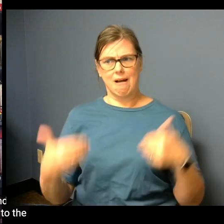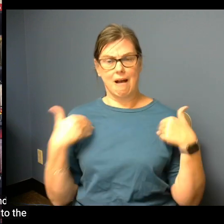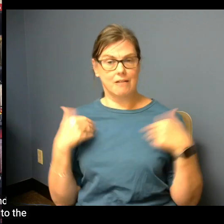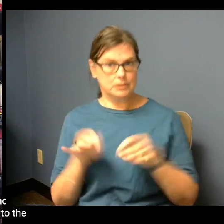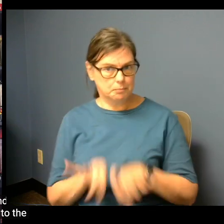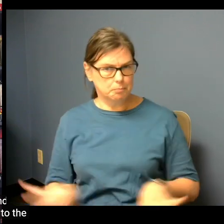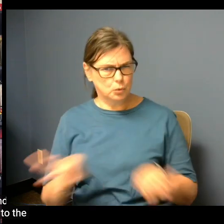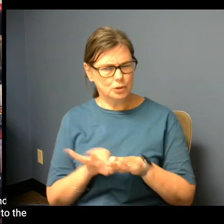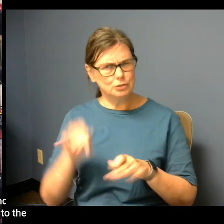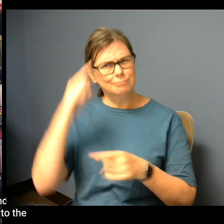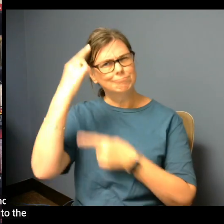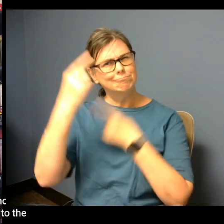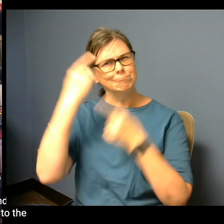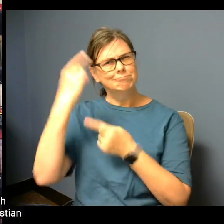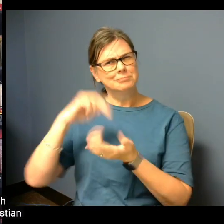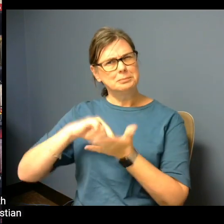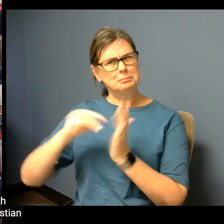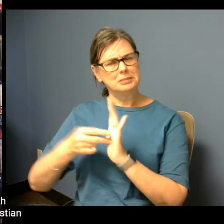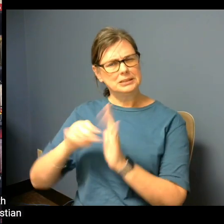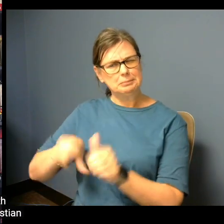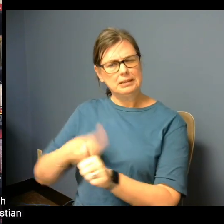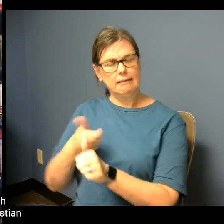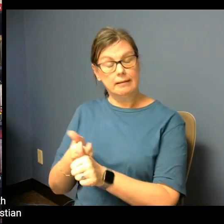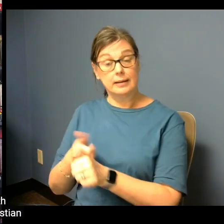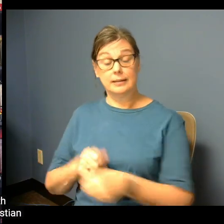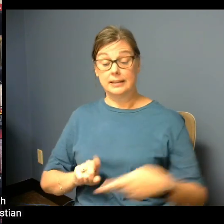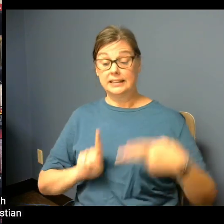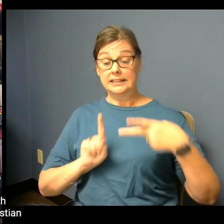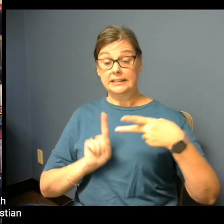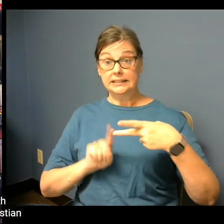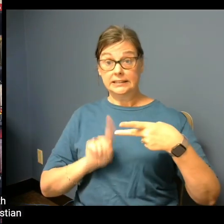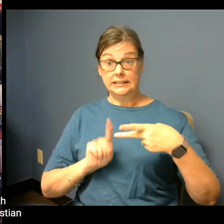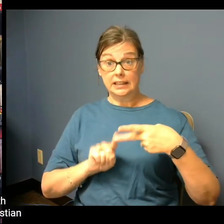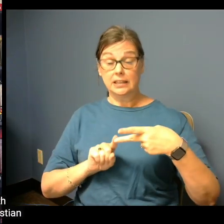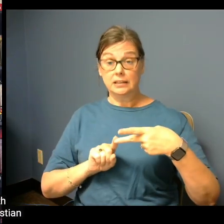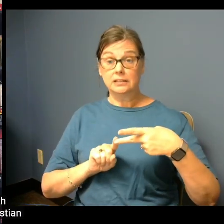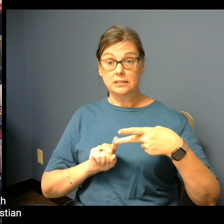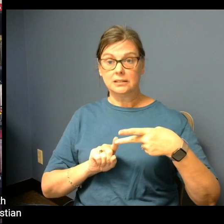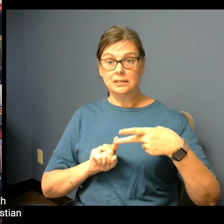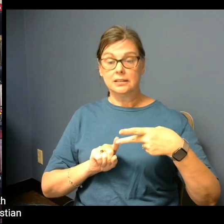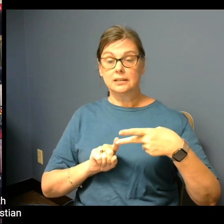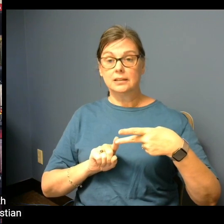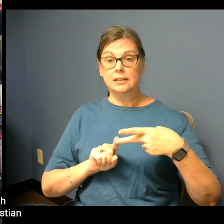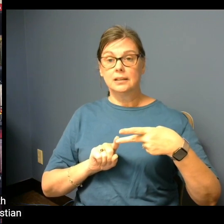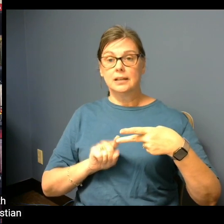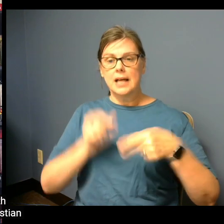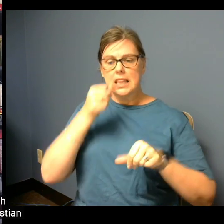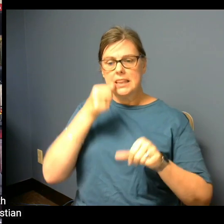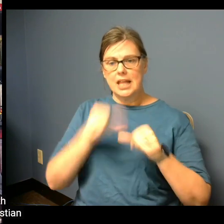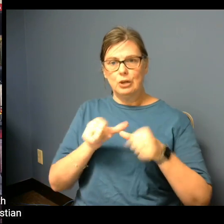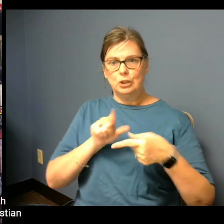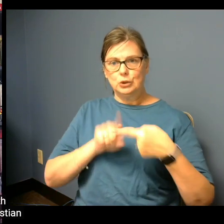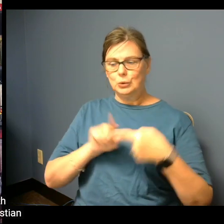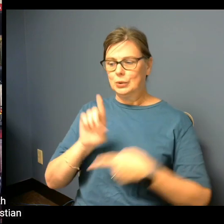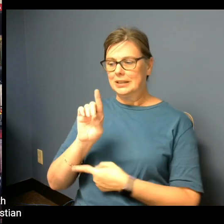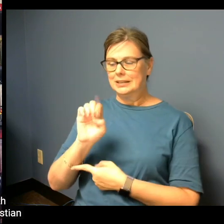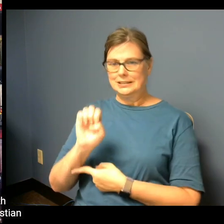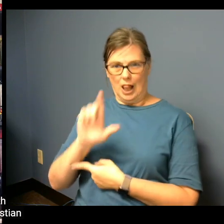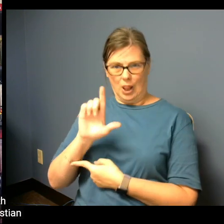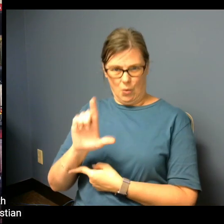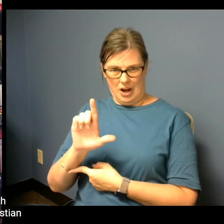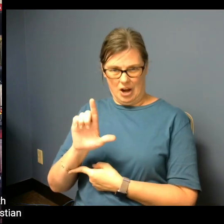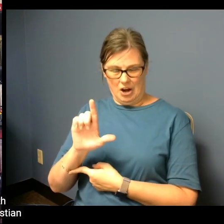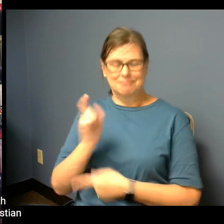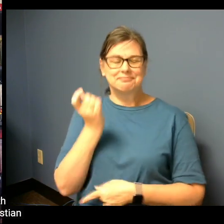the second document is his letter to the Delaware. And again, he writes with a sense of